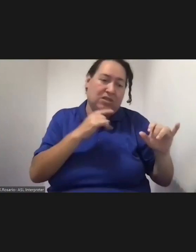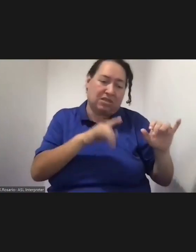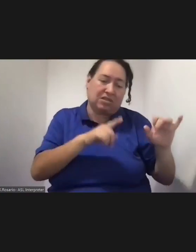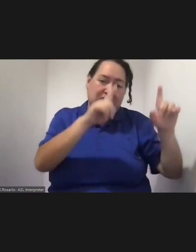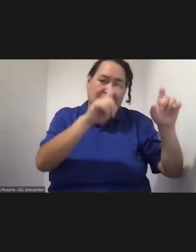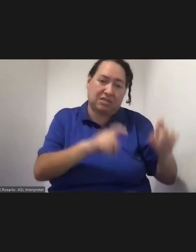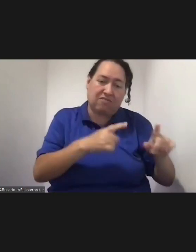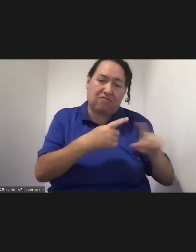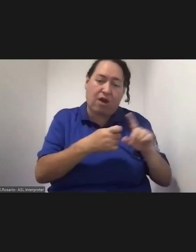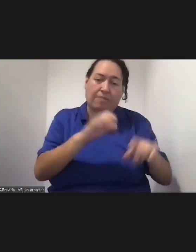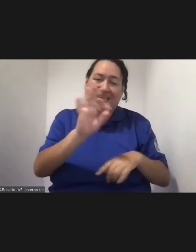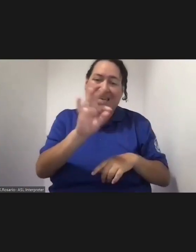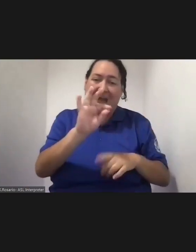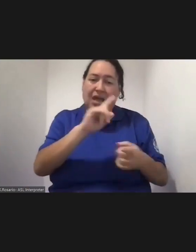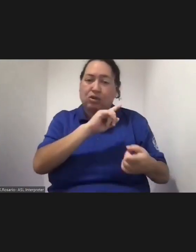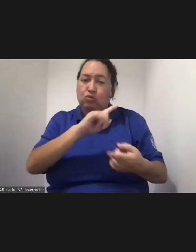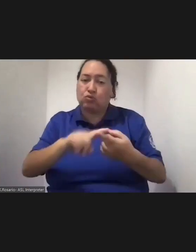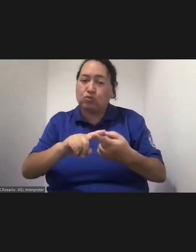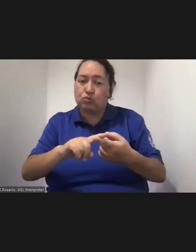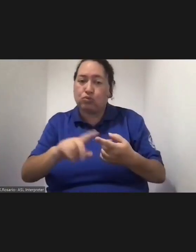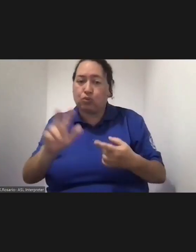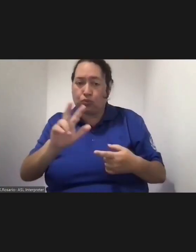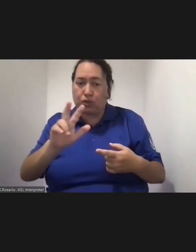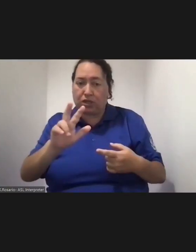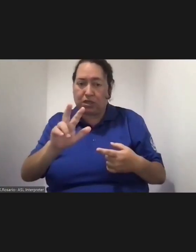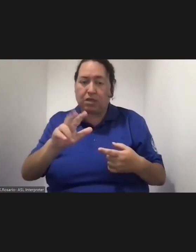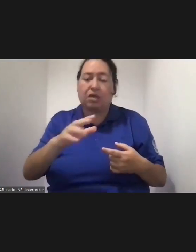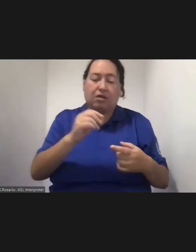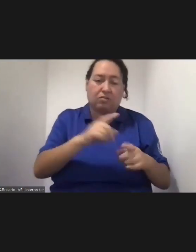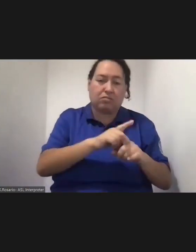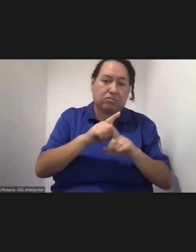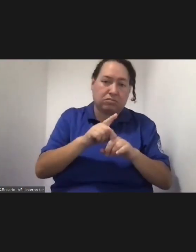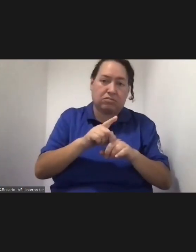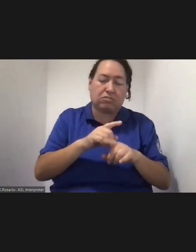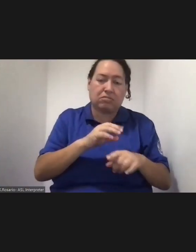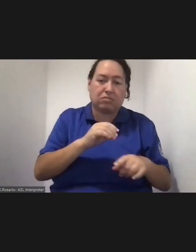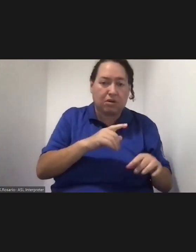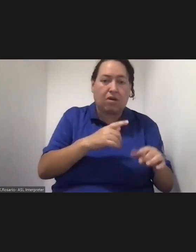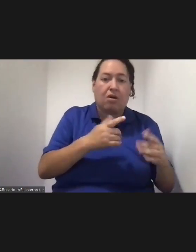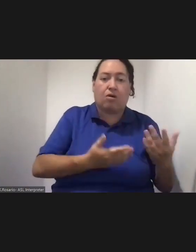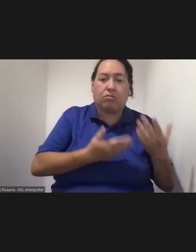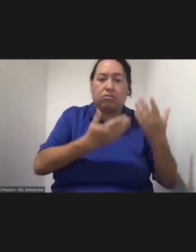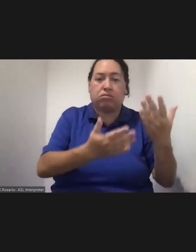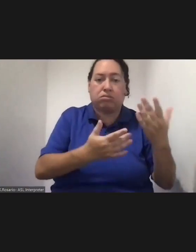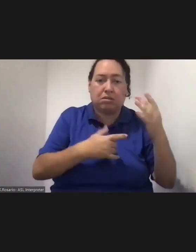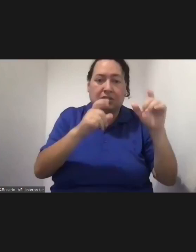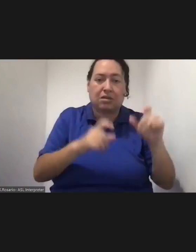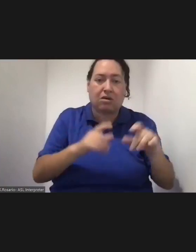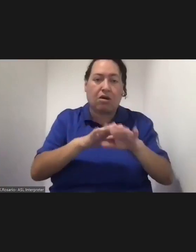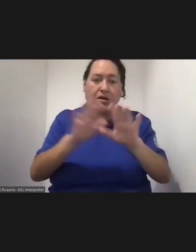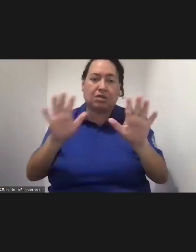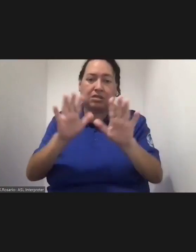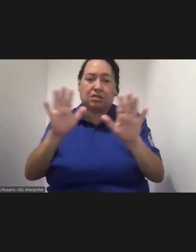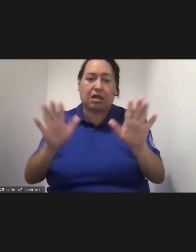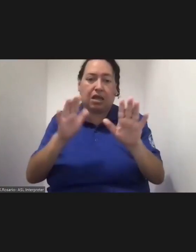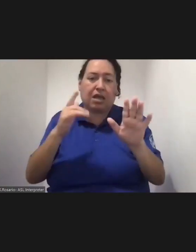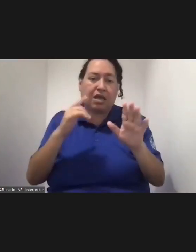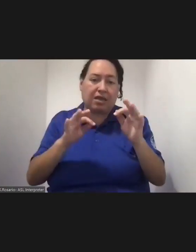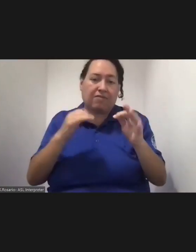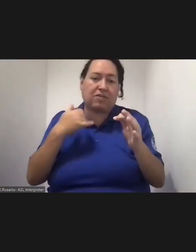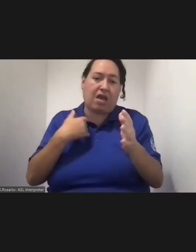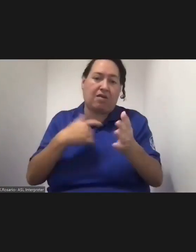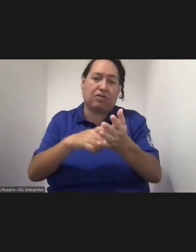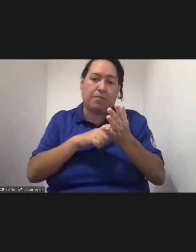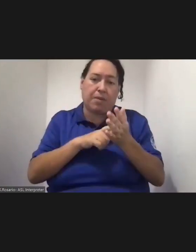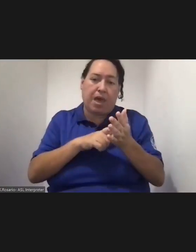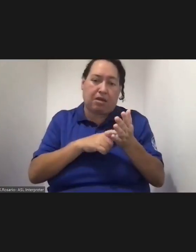9 a.m. to 3 p.m. And we are also positioned to offer testing on Sunday should the demand be there. As